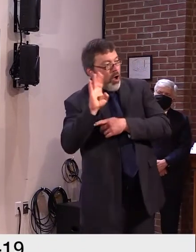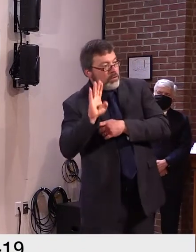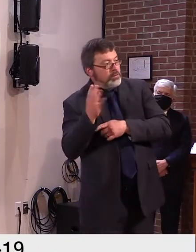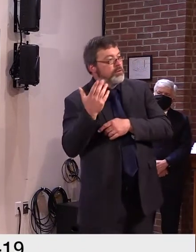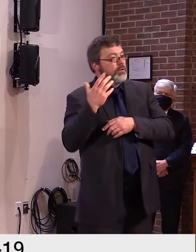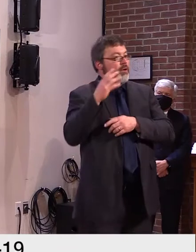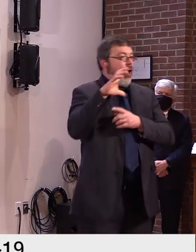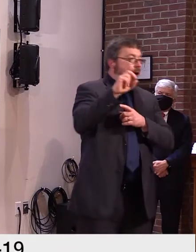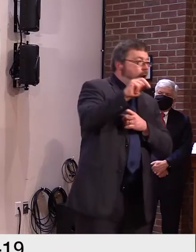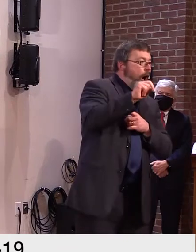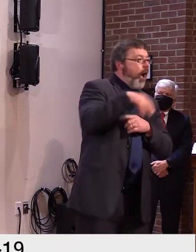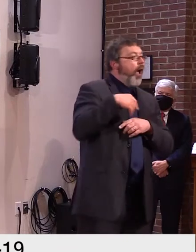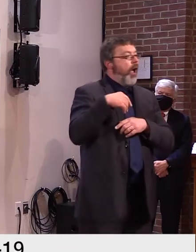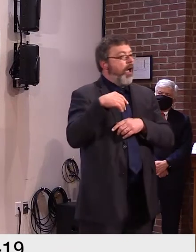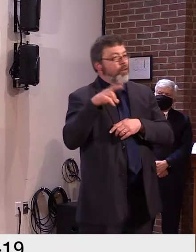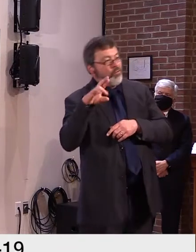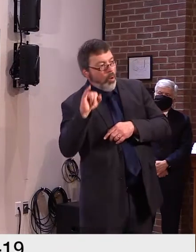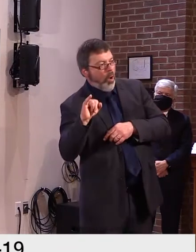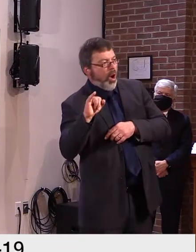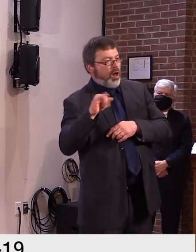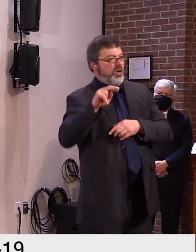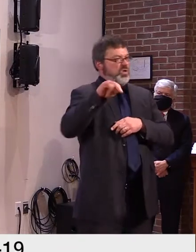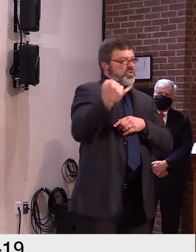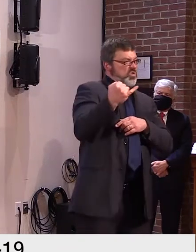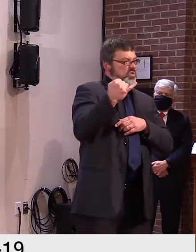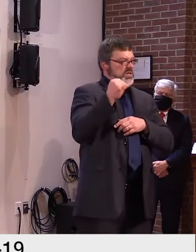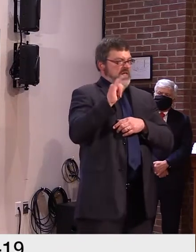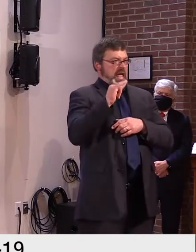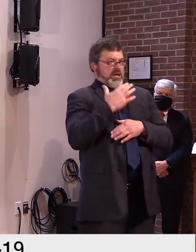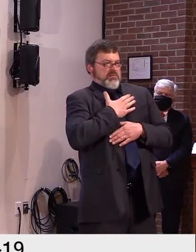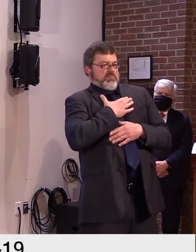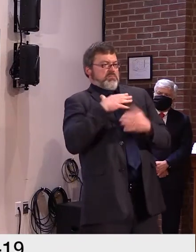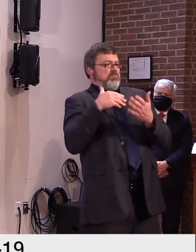both in the categories of cases and hospitalizations.